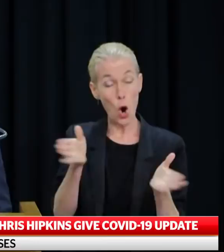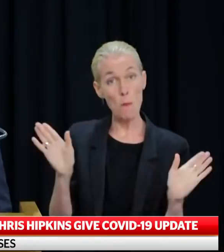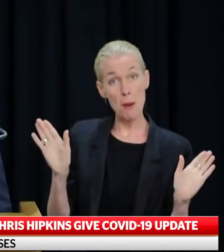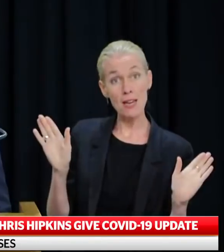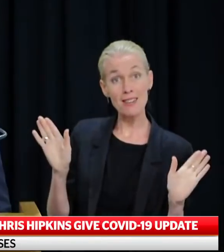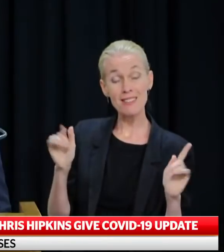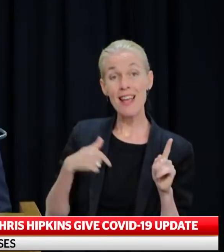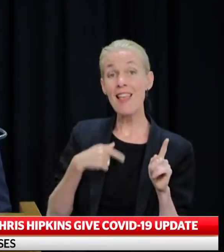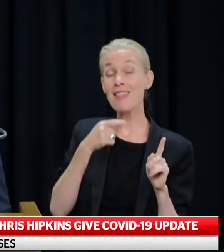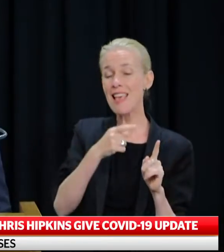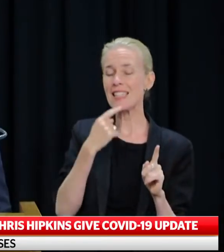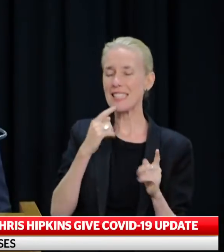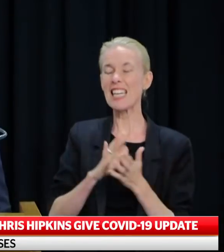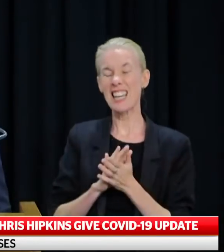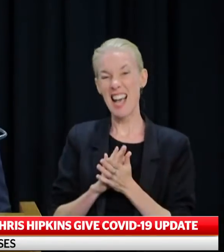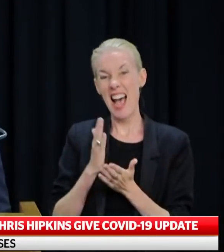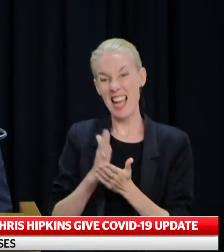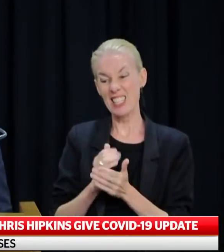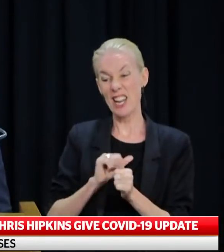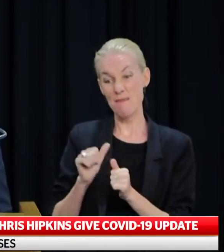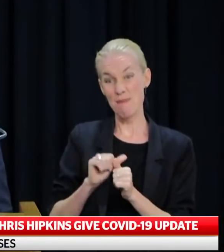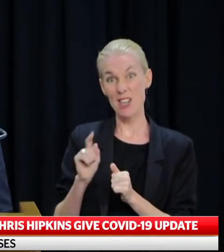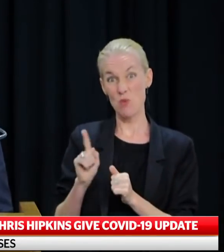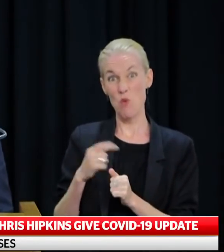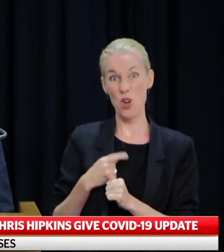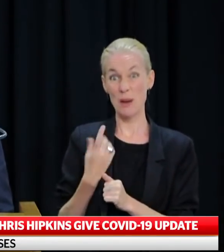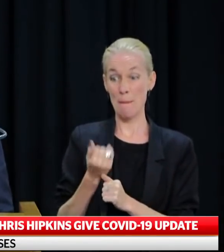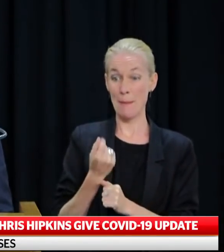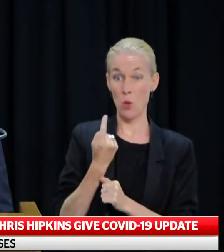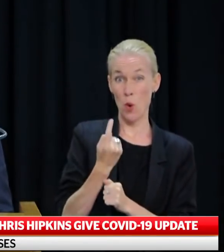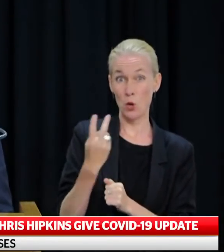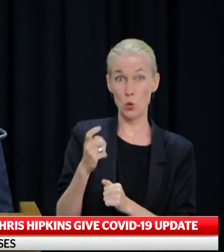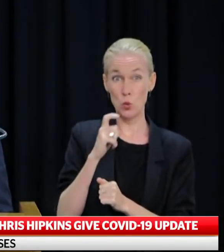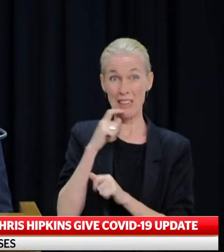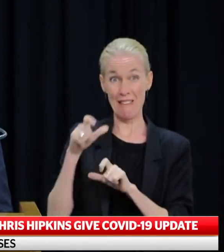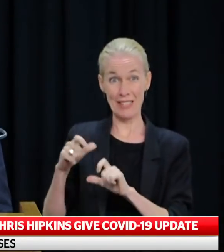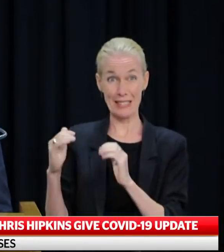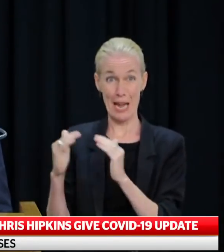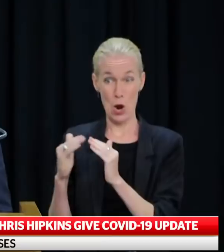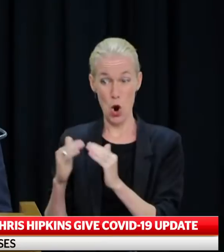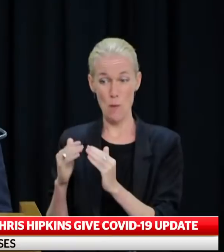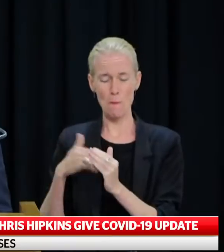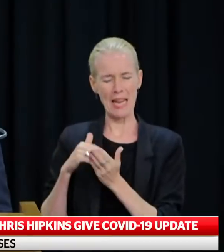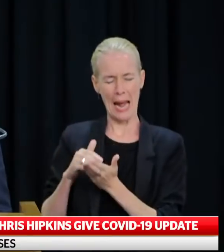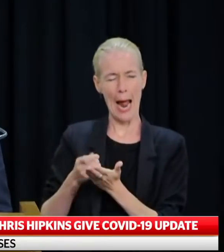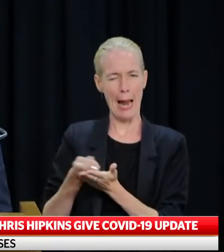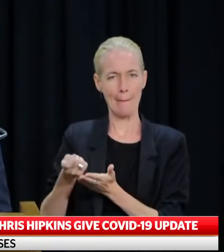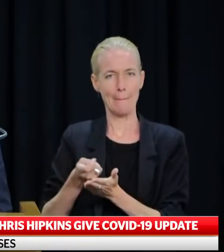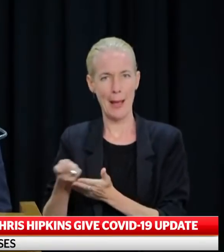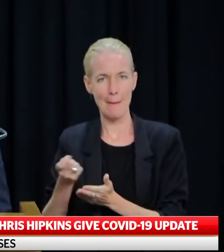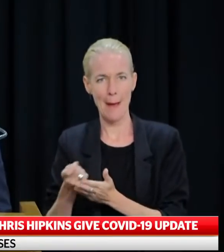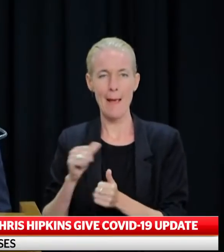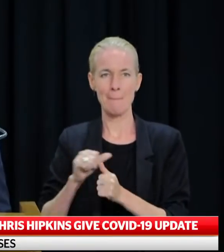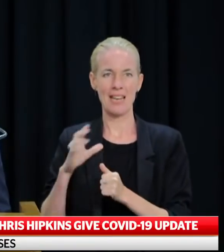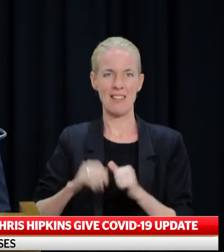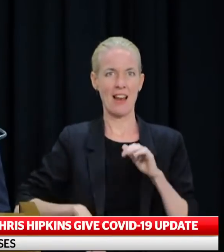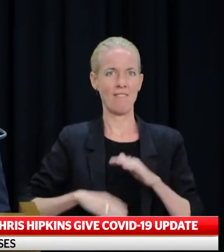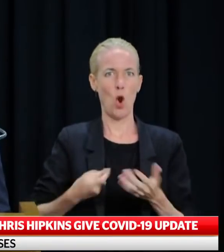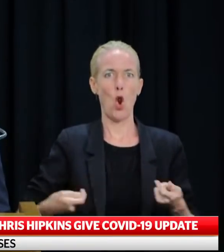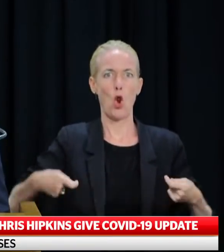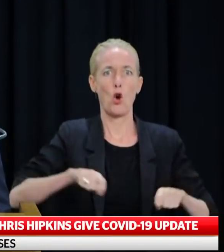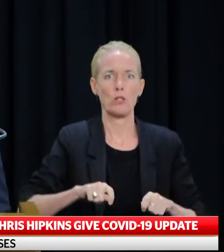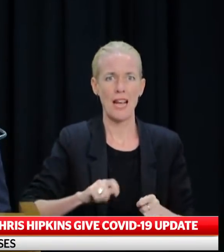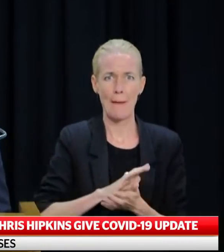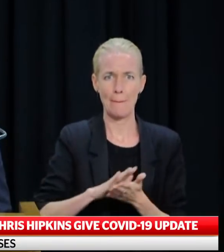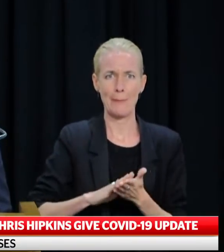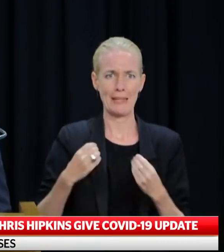broader restrictions, which is, of course, one of the alternatives. So generally speaking, my message to employers is please do your bit as well to make sure we're supporting